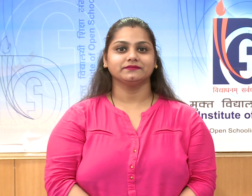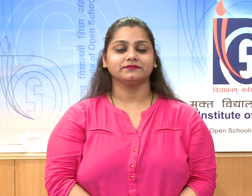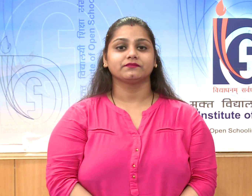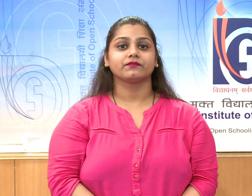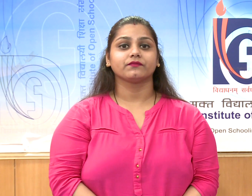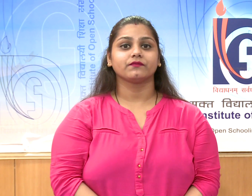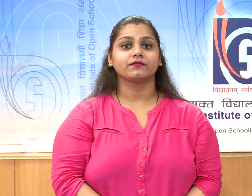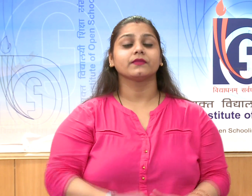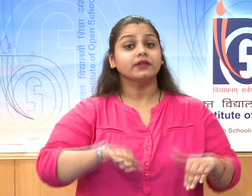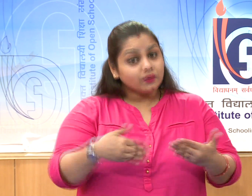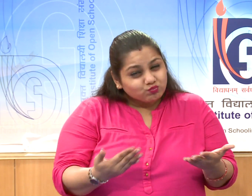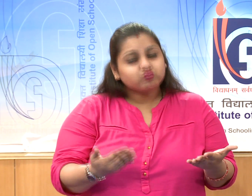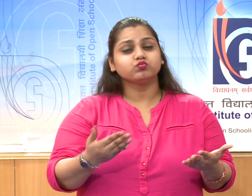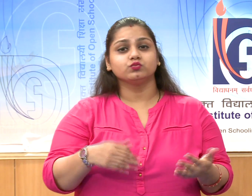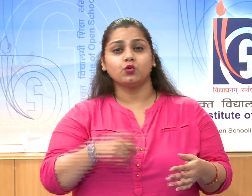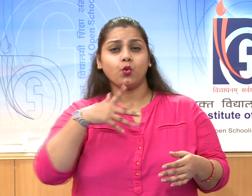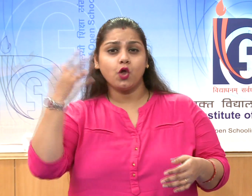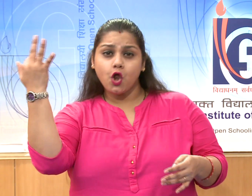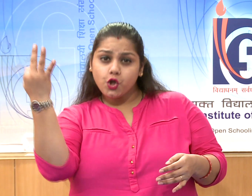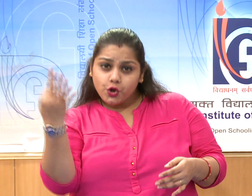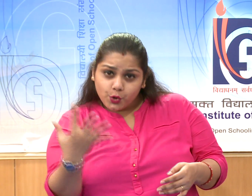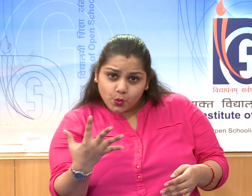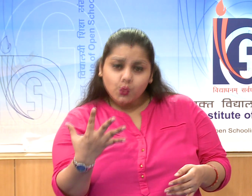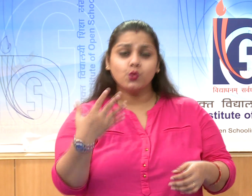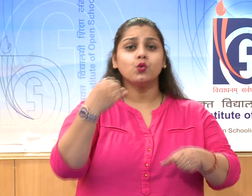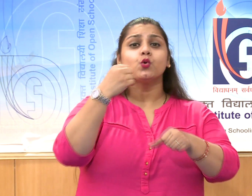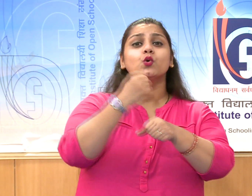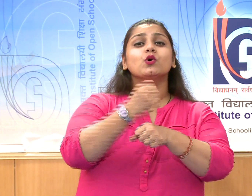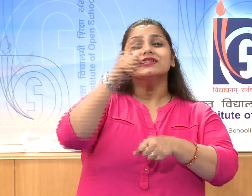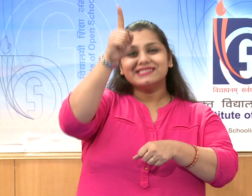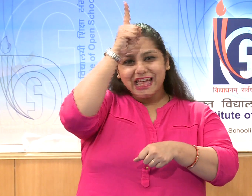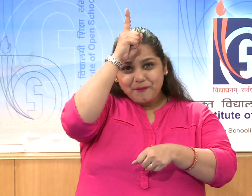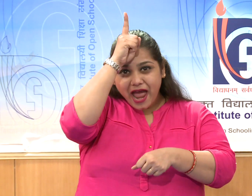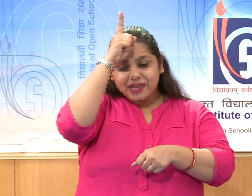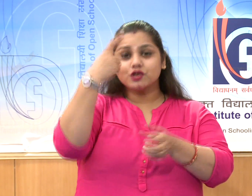Well, the new Germanic rulers